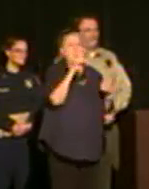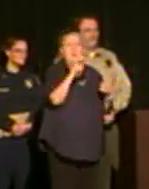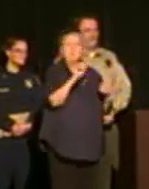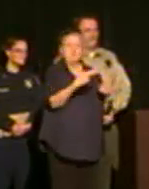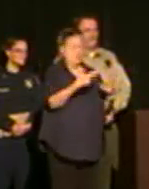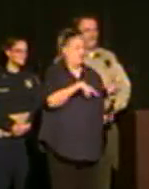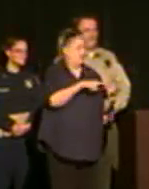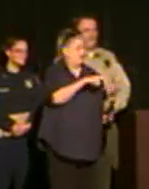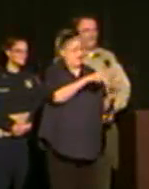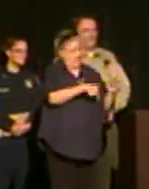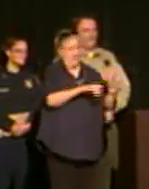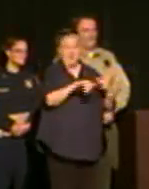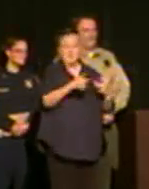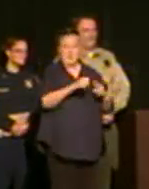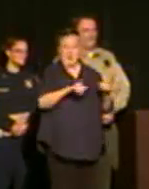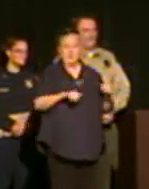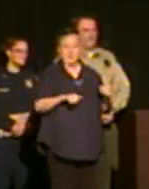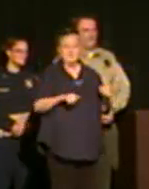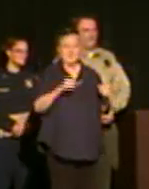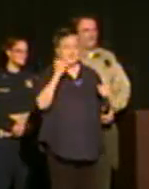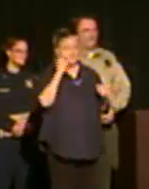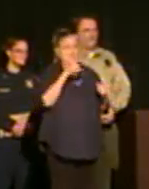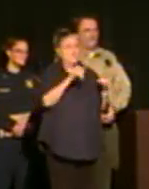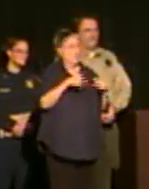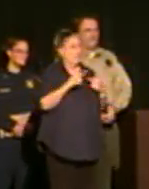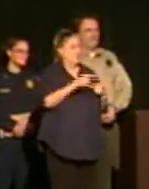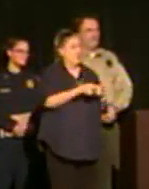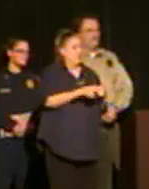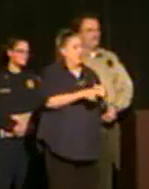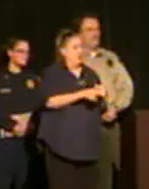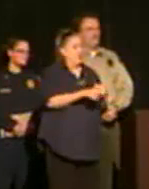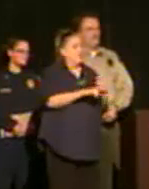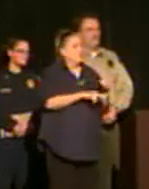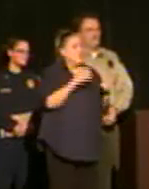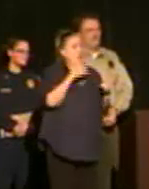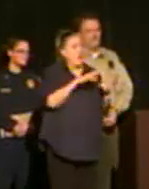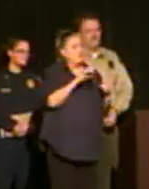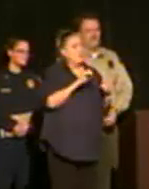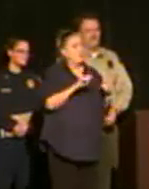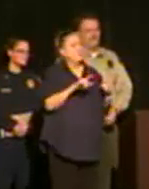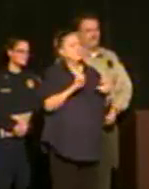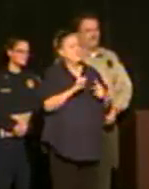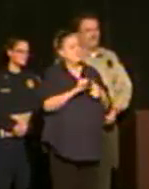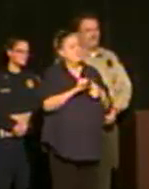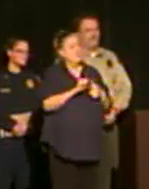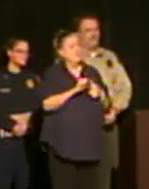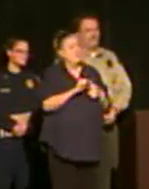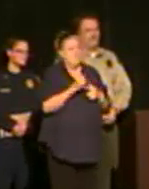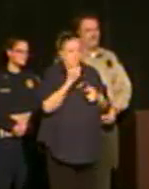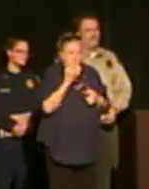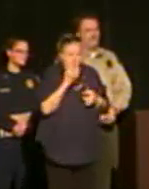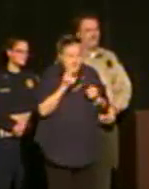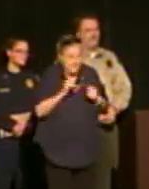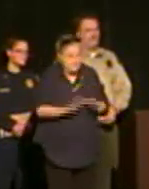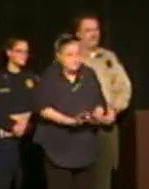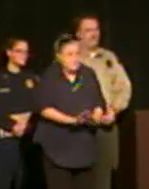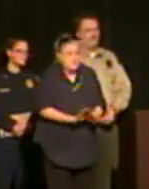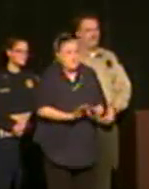area. And if there's people down there using hot coals to keep themselves